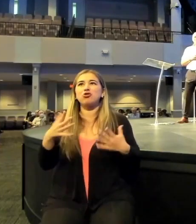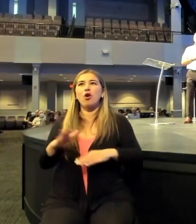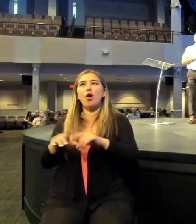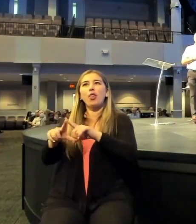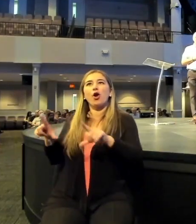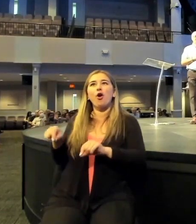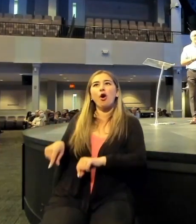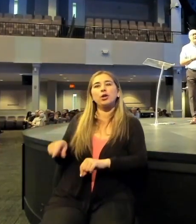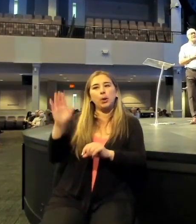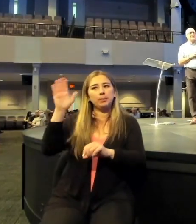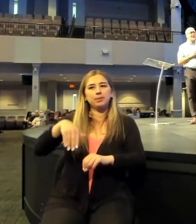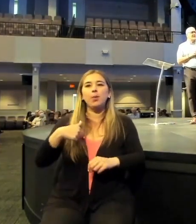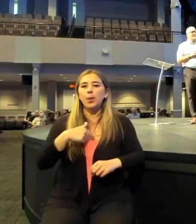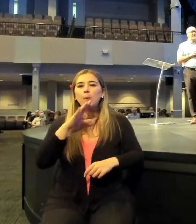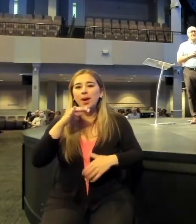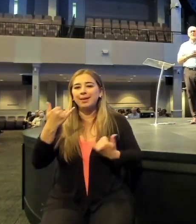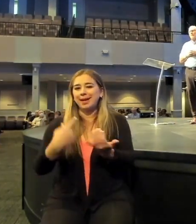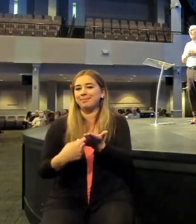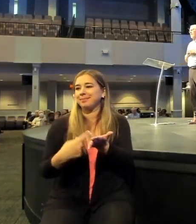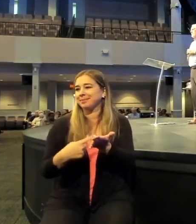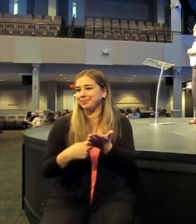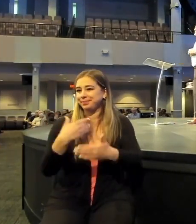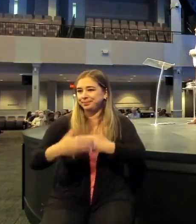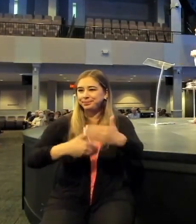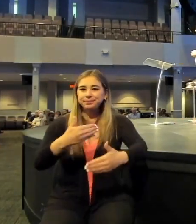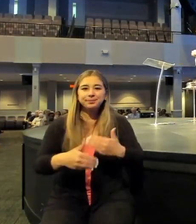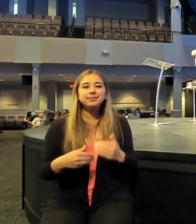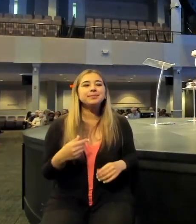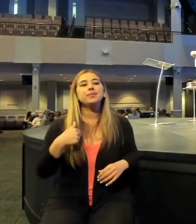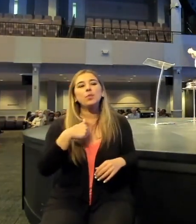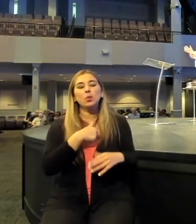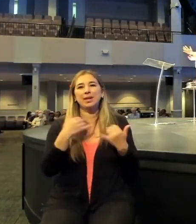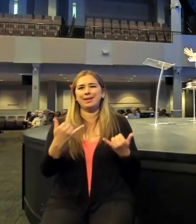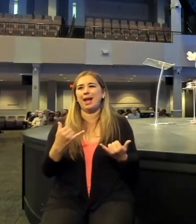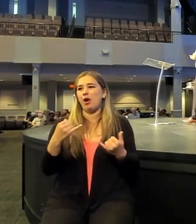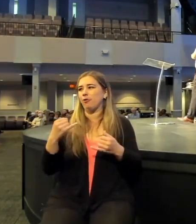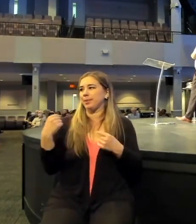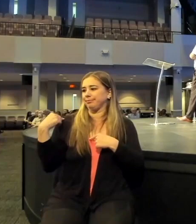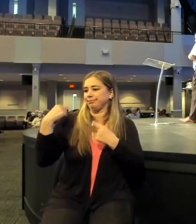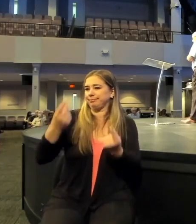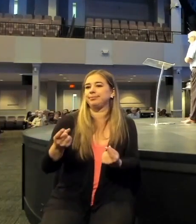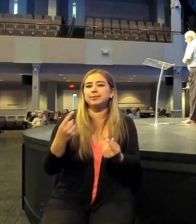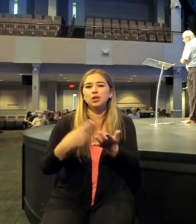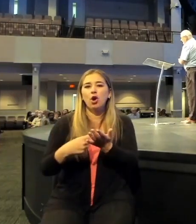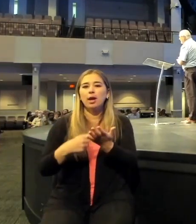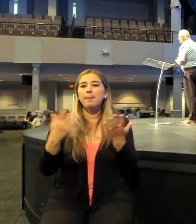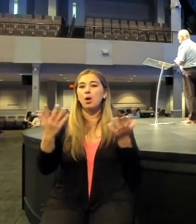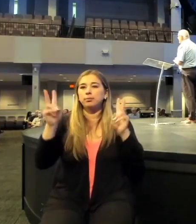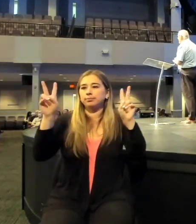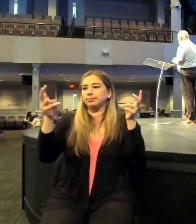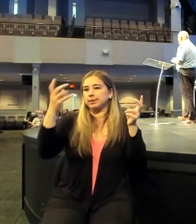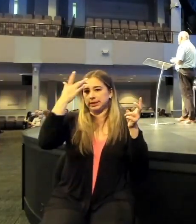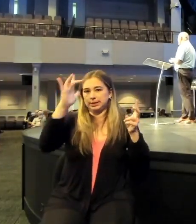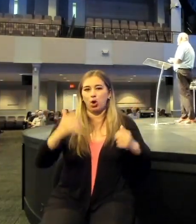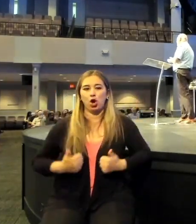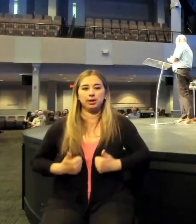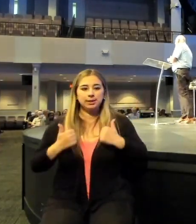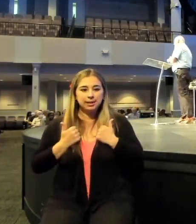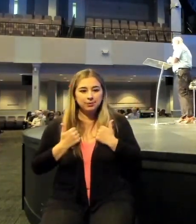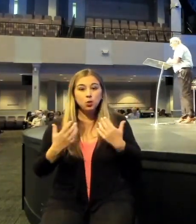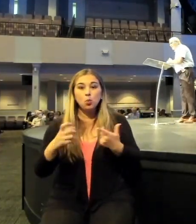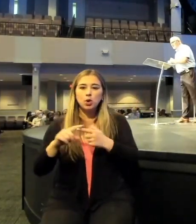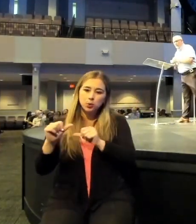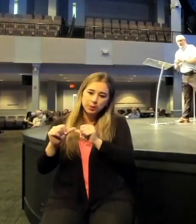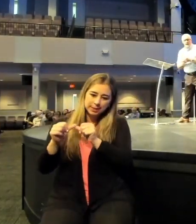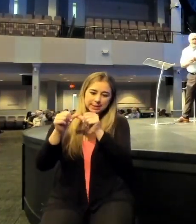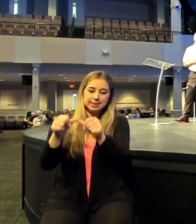Because we're going to walk through them for the next few moments together as we're involved in this series of messages entitled Smart Living. And I want to continue